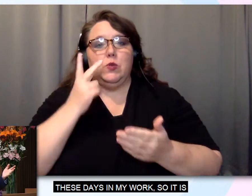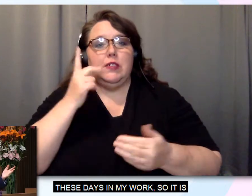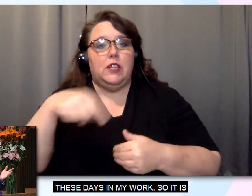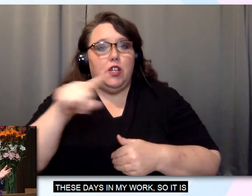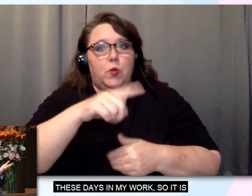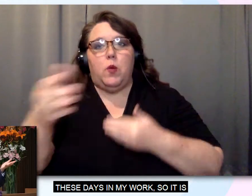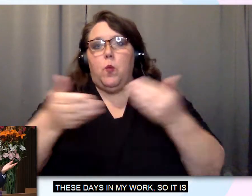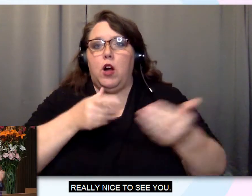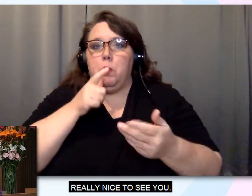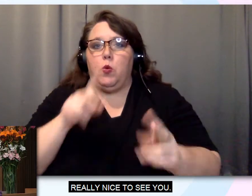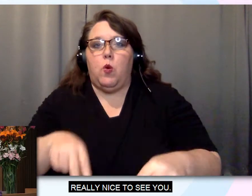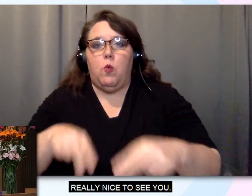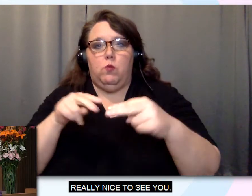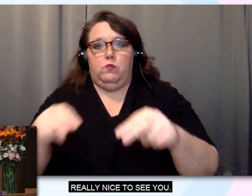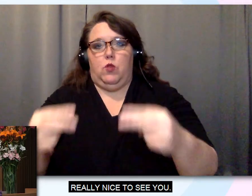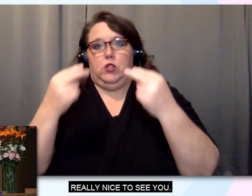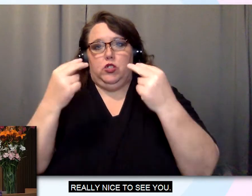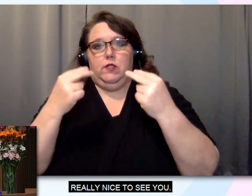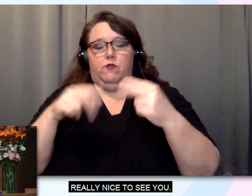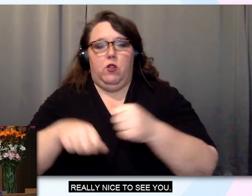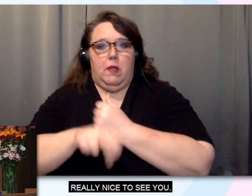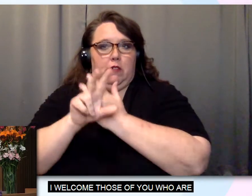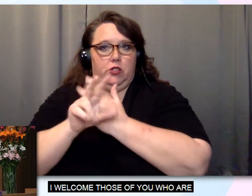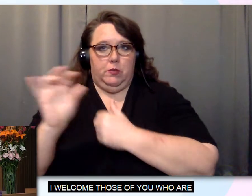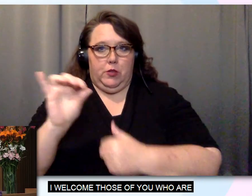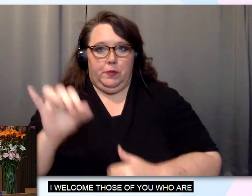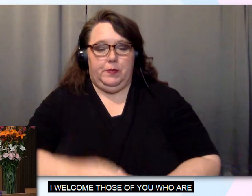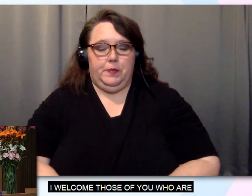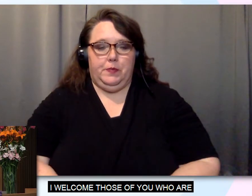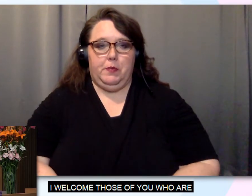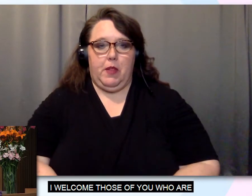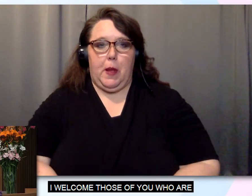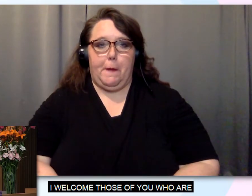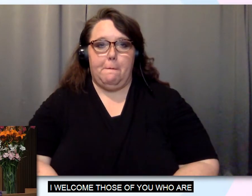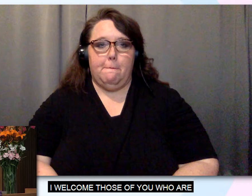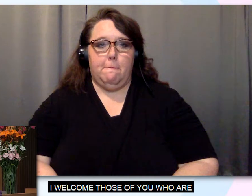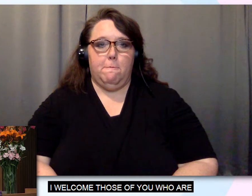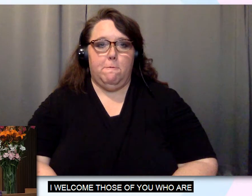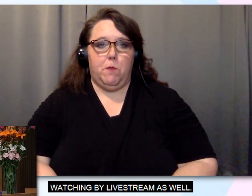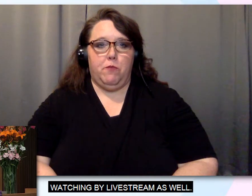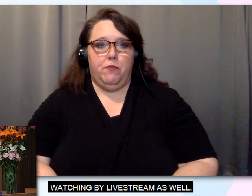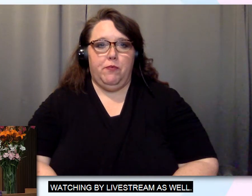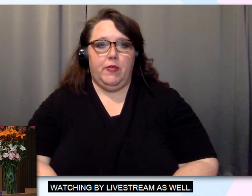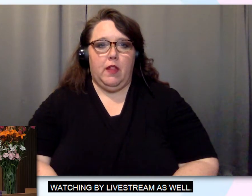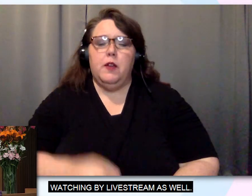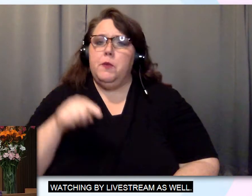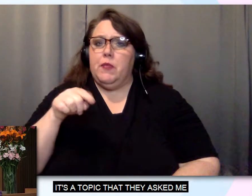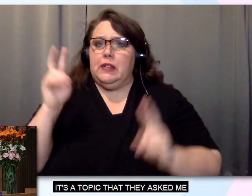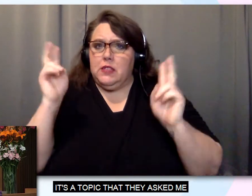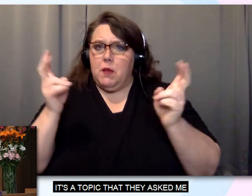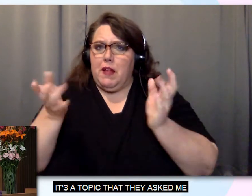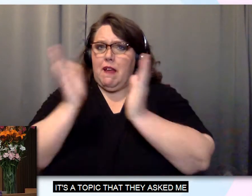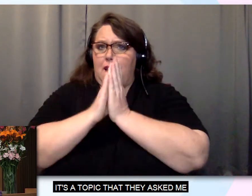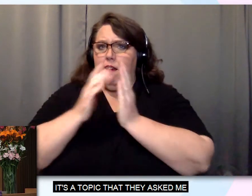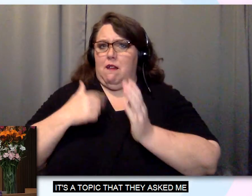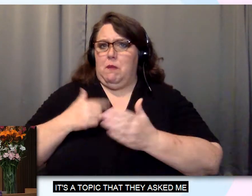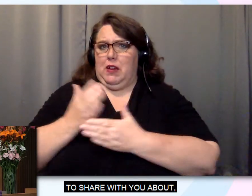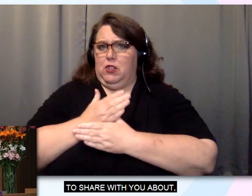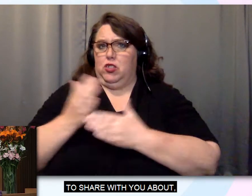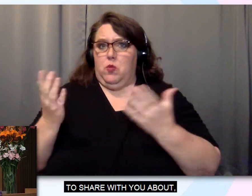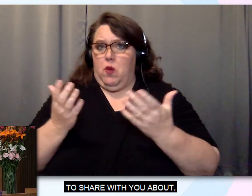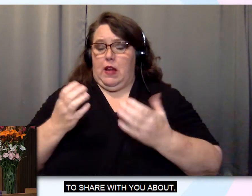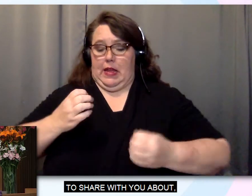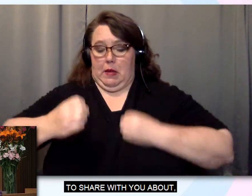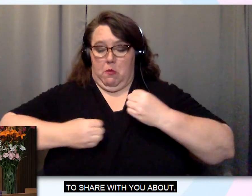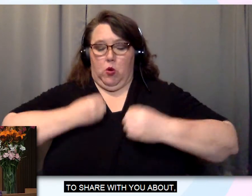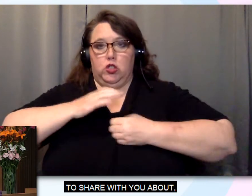really nice to see you, and I welcome those of you who are watching my live stream as well. You know, it's a topic that they asked me to share with you